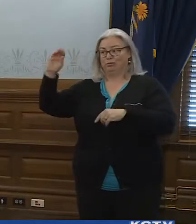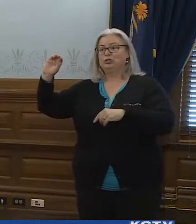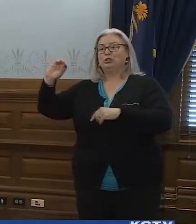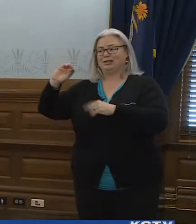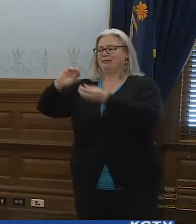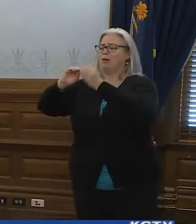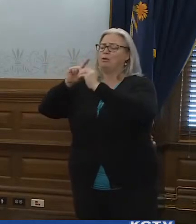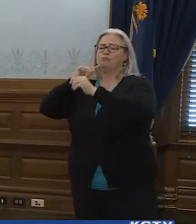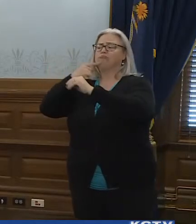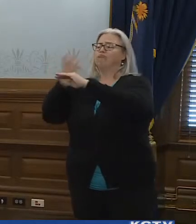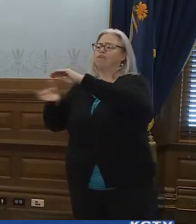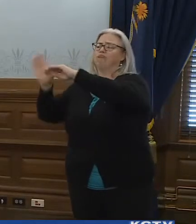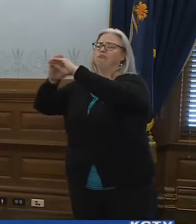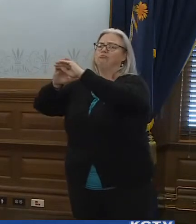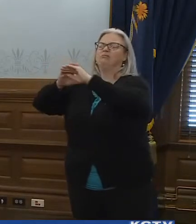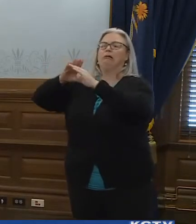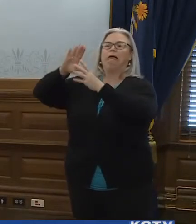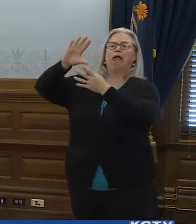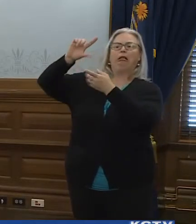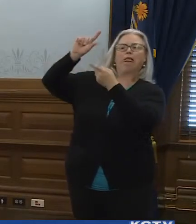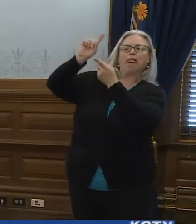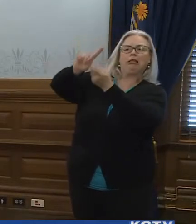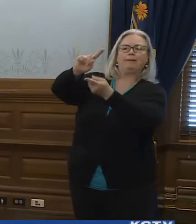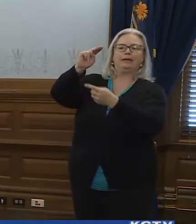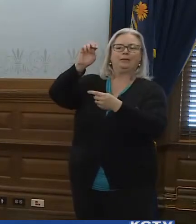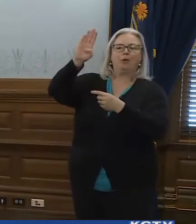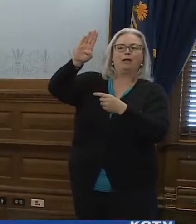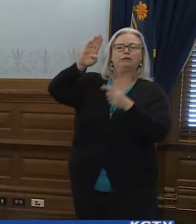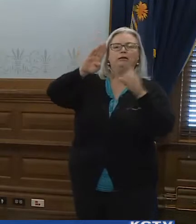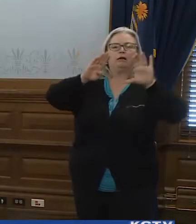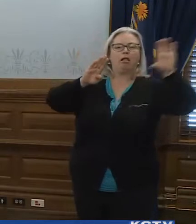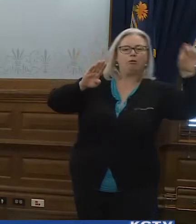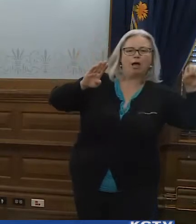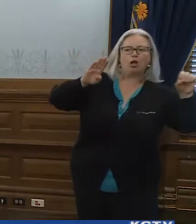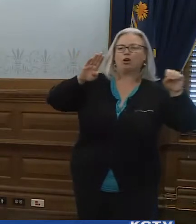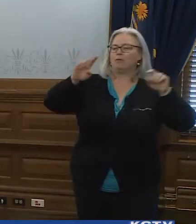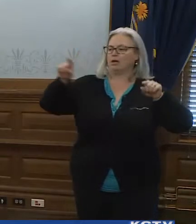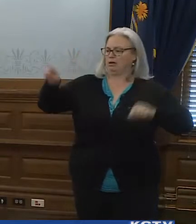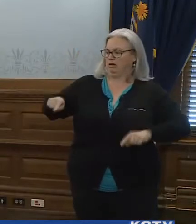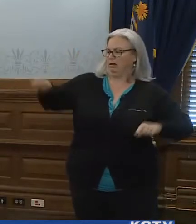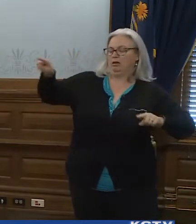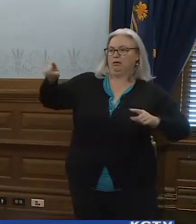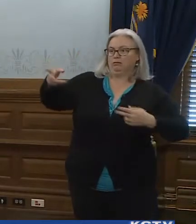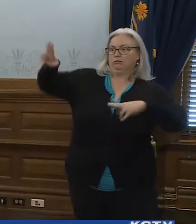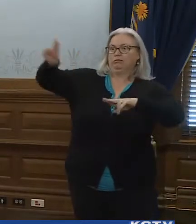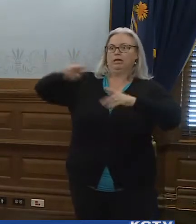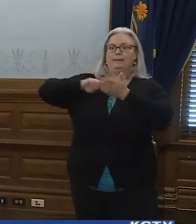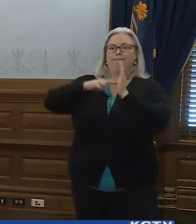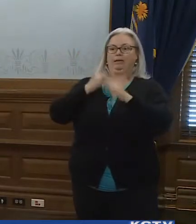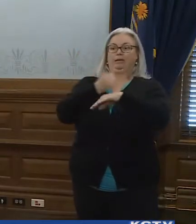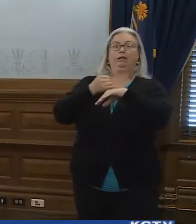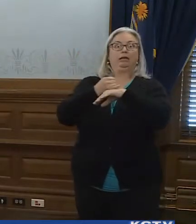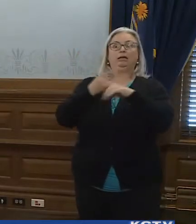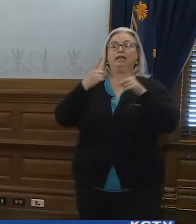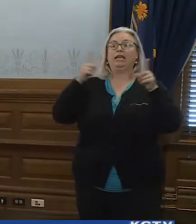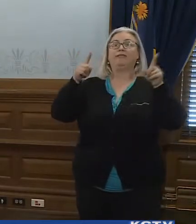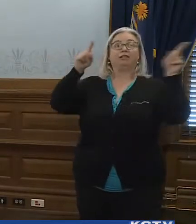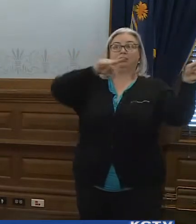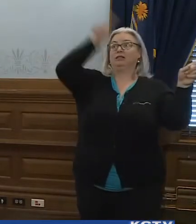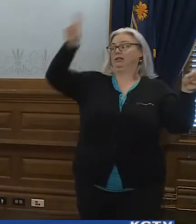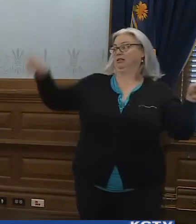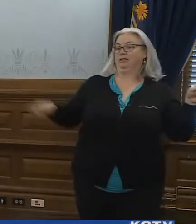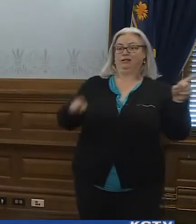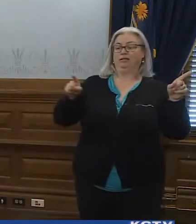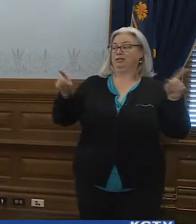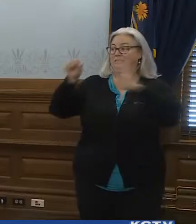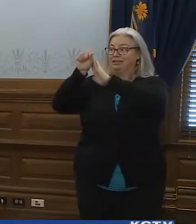side. Not so much so on the Nebraska and Colorado side, but we cannot remain an island if the states around us continue to have an